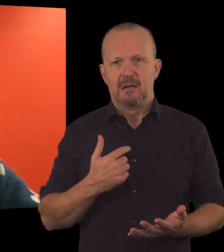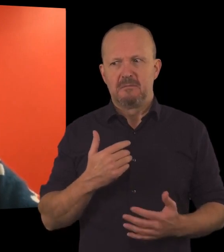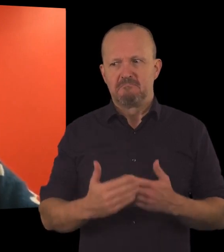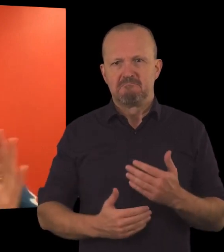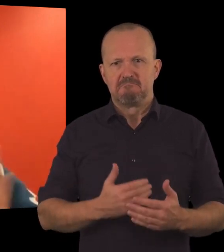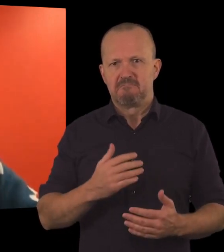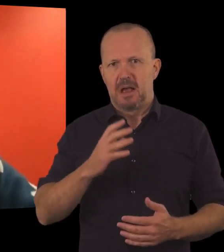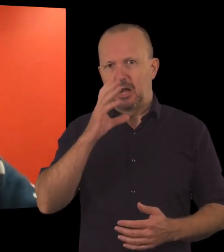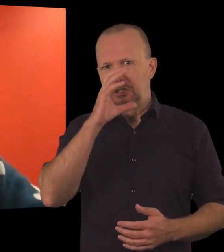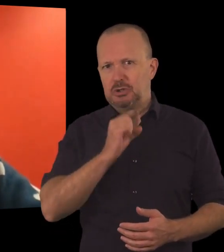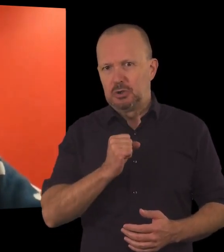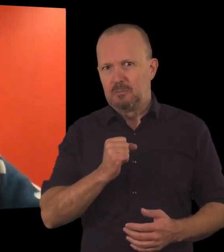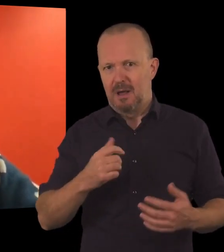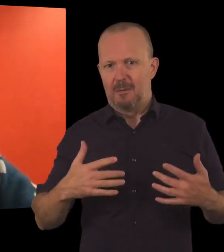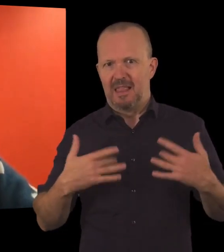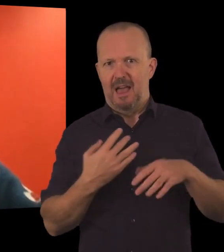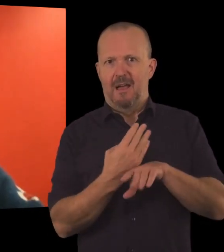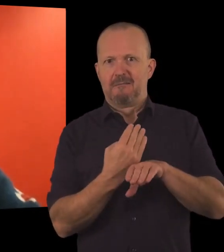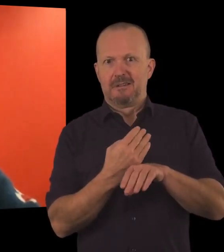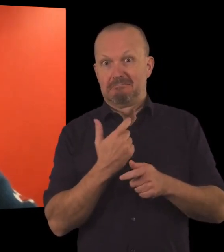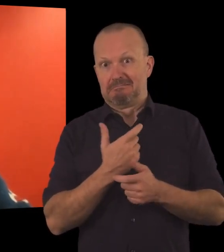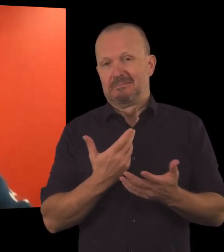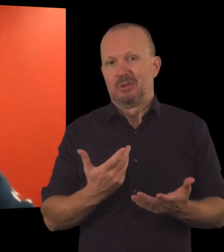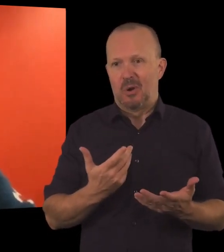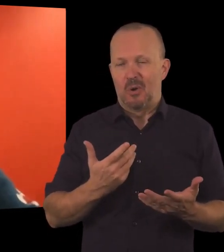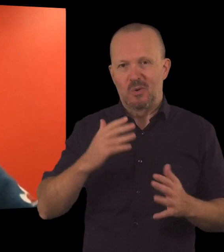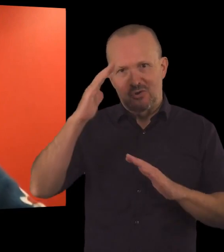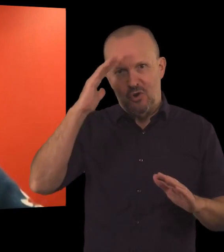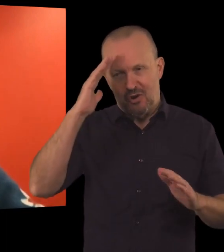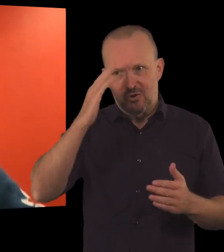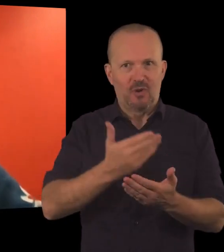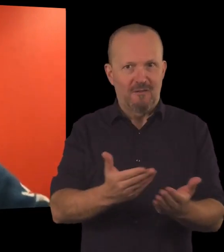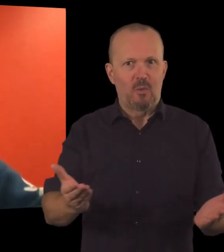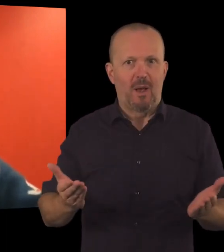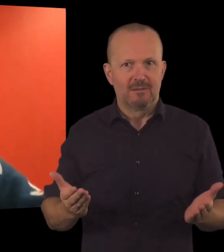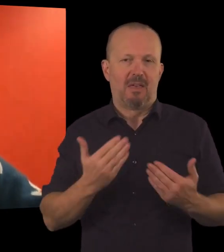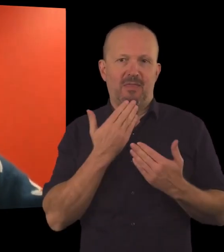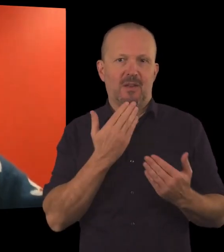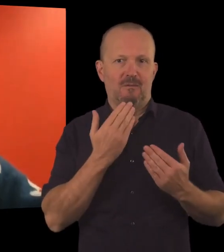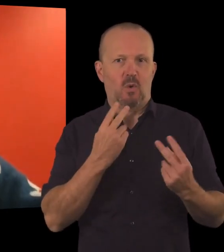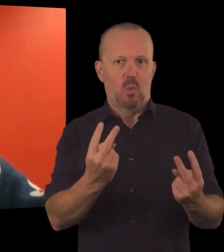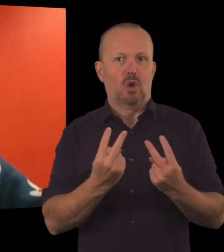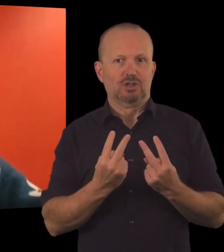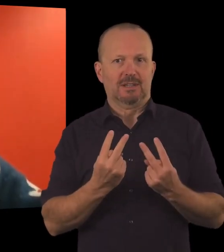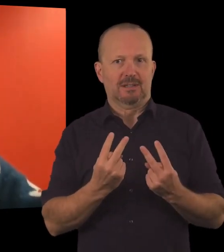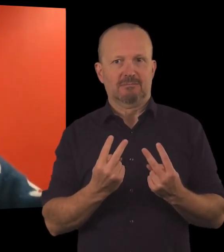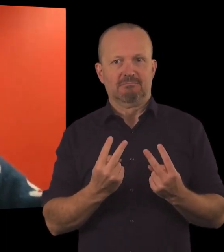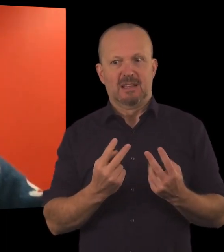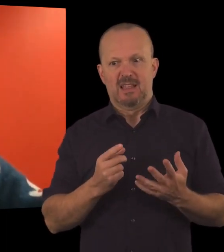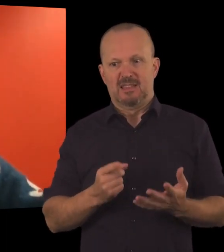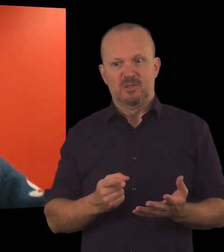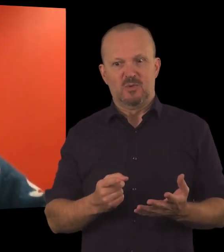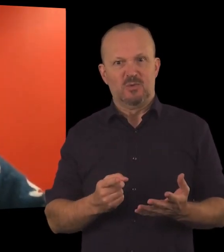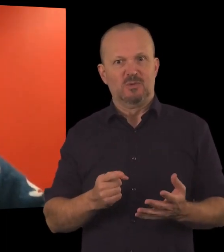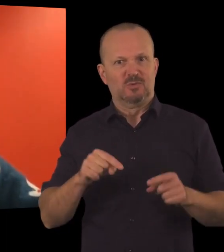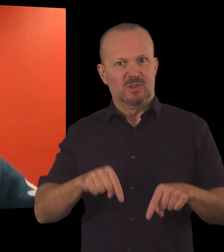I'm going to guess that this is live. So kia ora koutou, kia ora everyone. Thank you for tuning